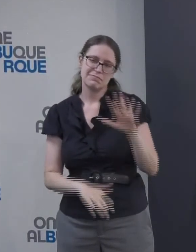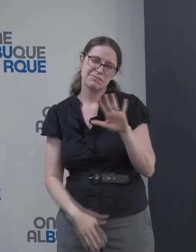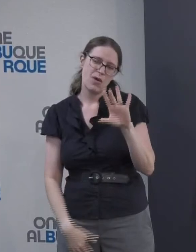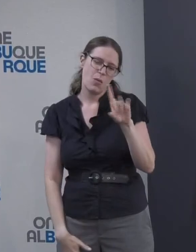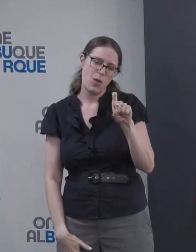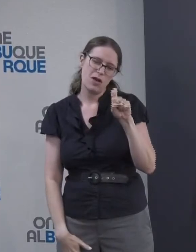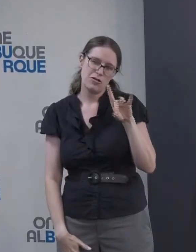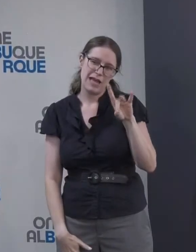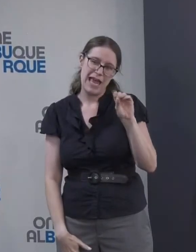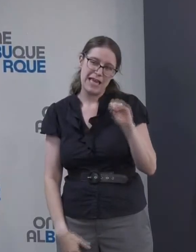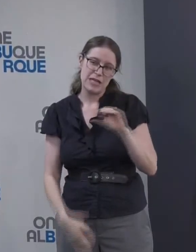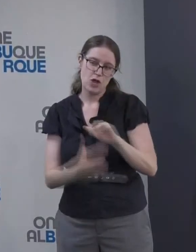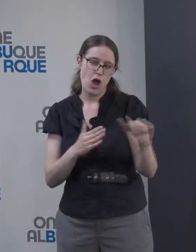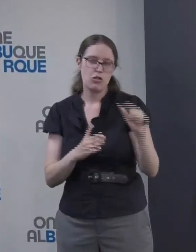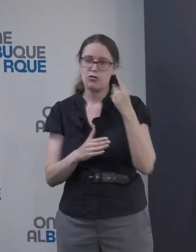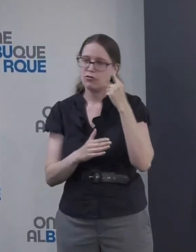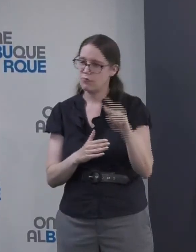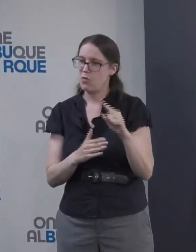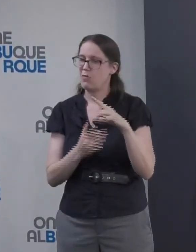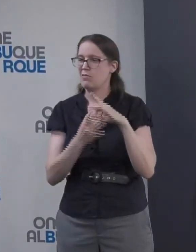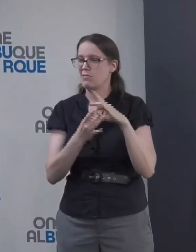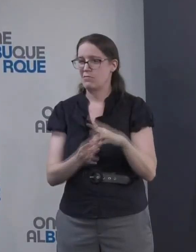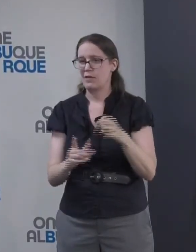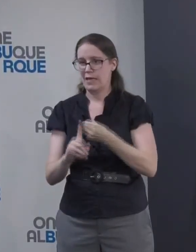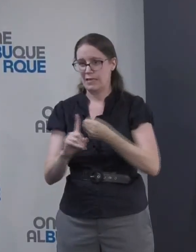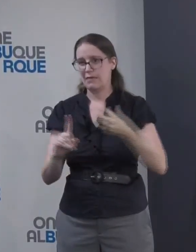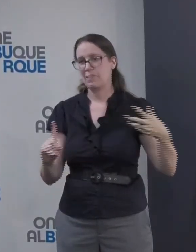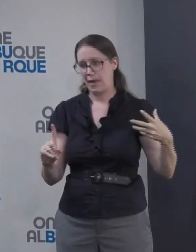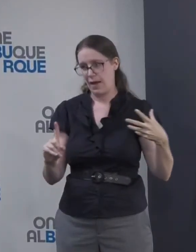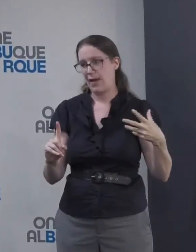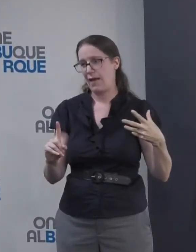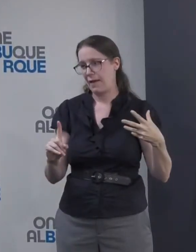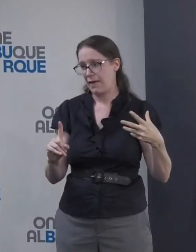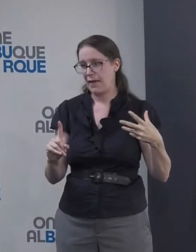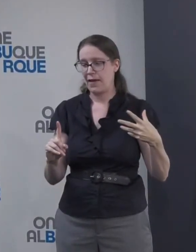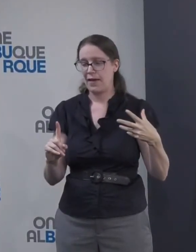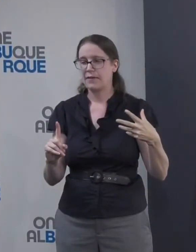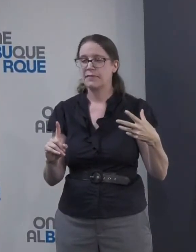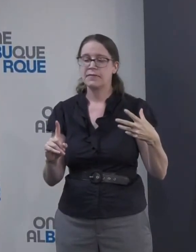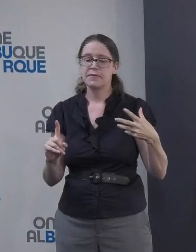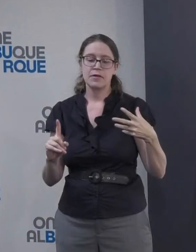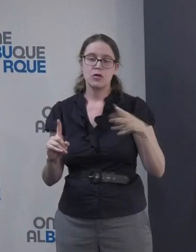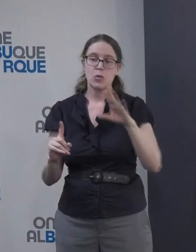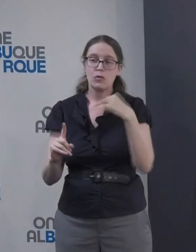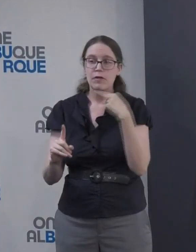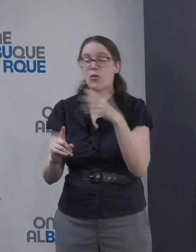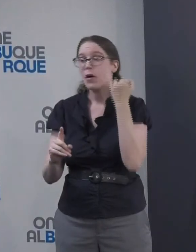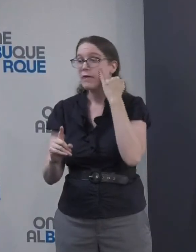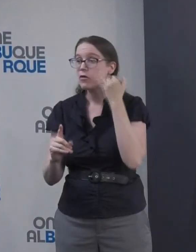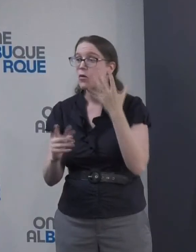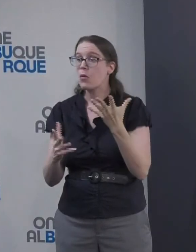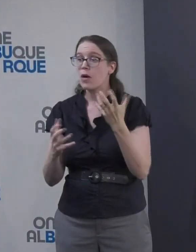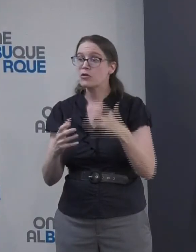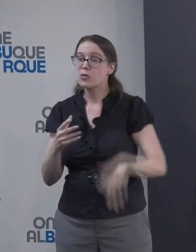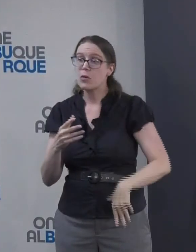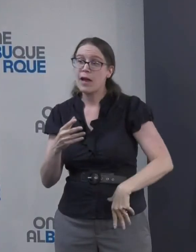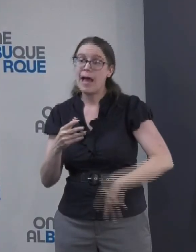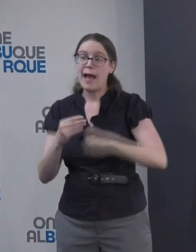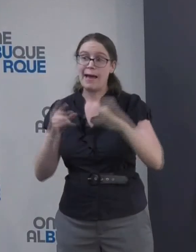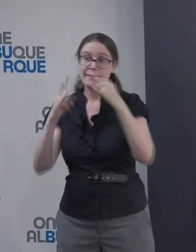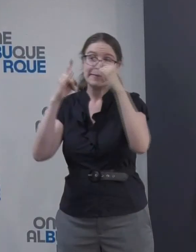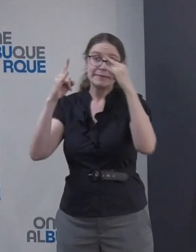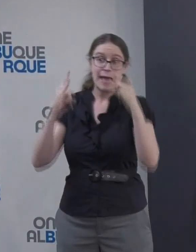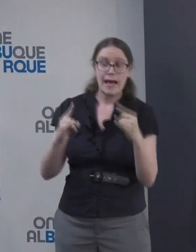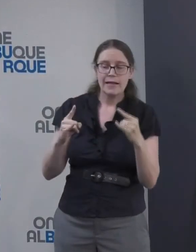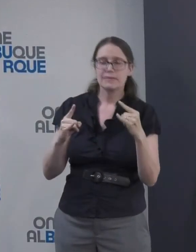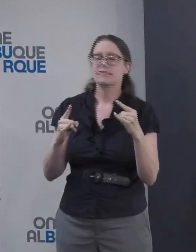need to expand any capacities and so forth. That also has to do with the tent, if you want to add shade covering and so forth. And